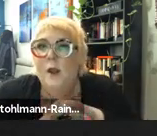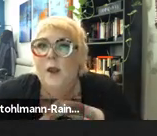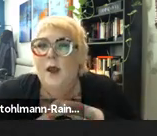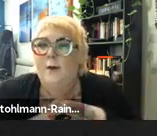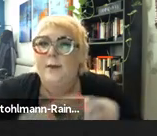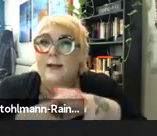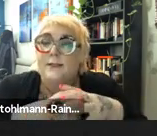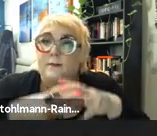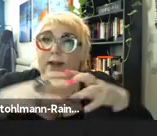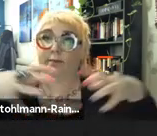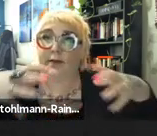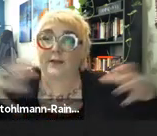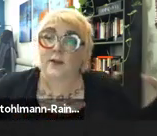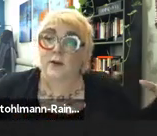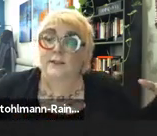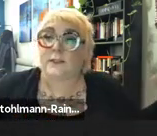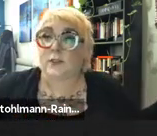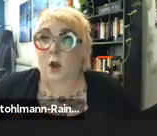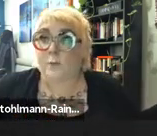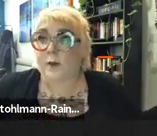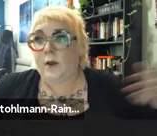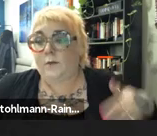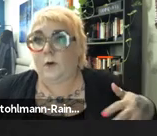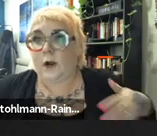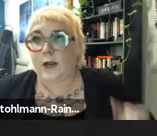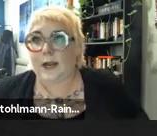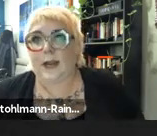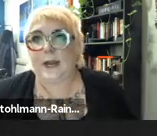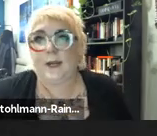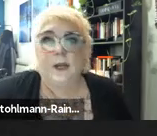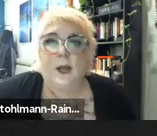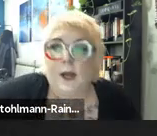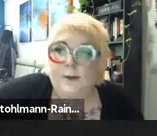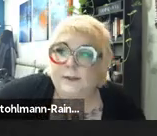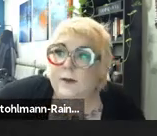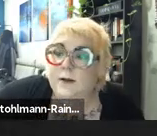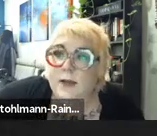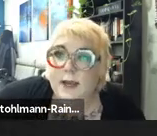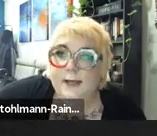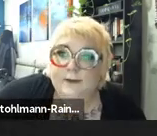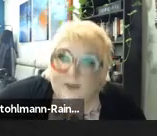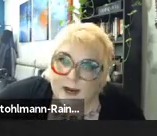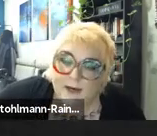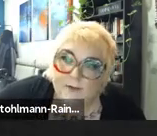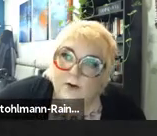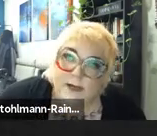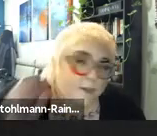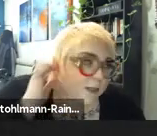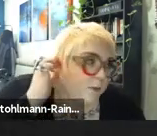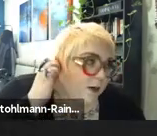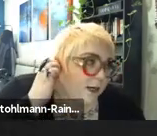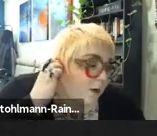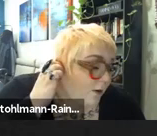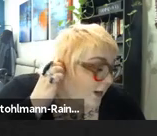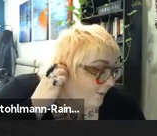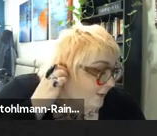it better and increase the scope for 988 um so we're looking at a different kind of increase